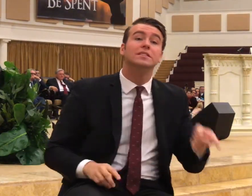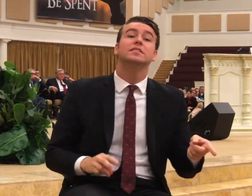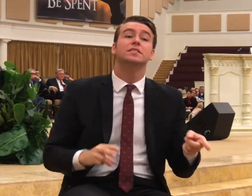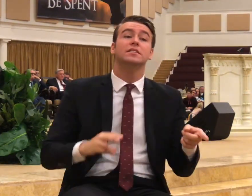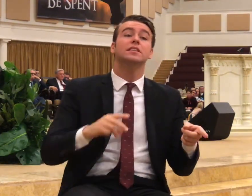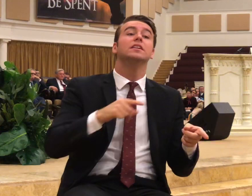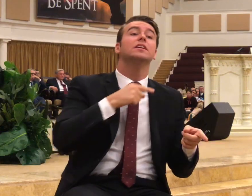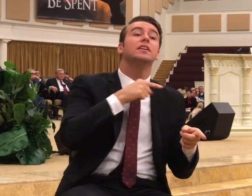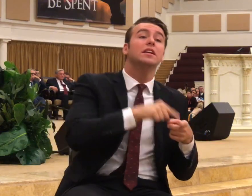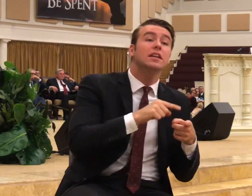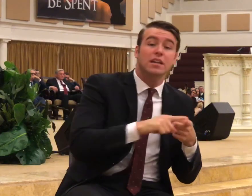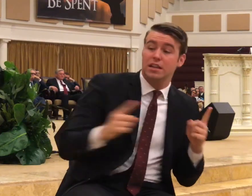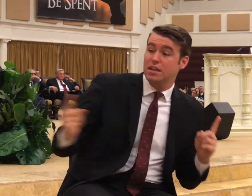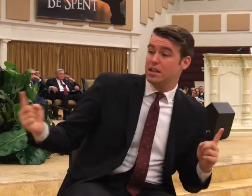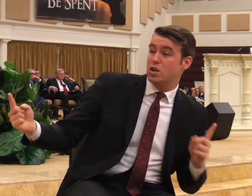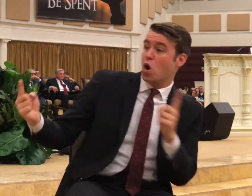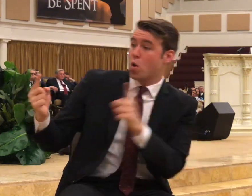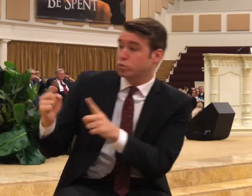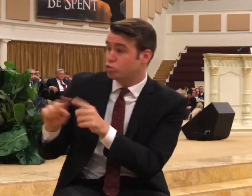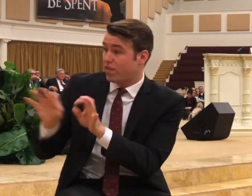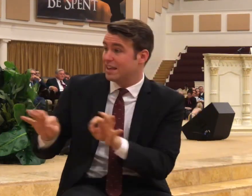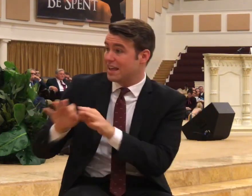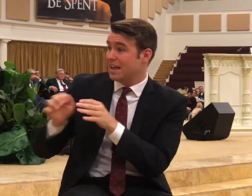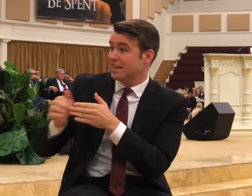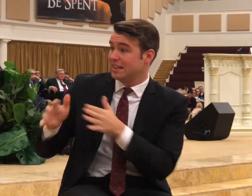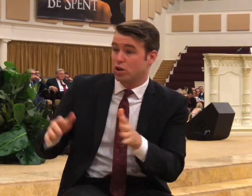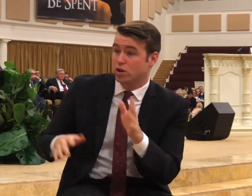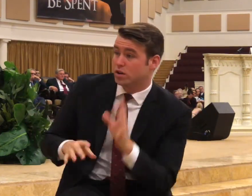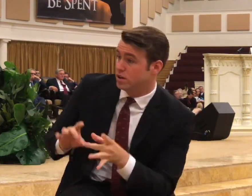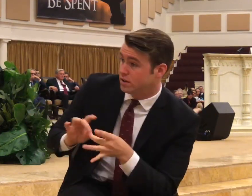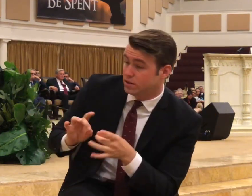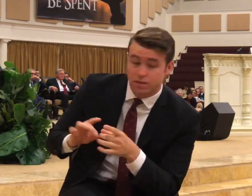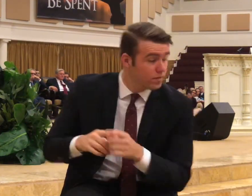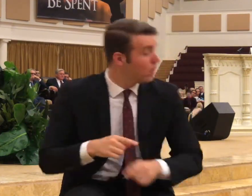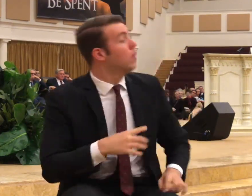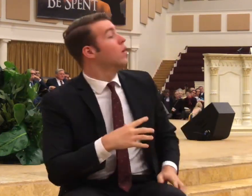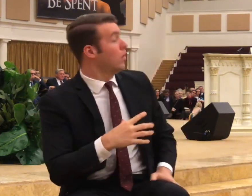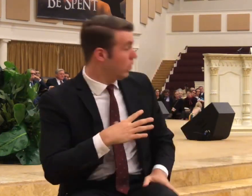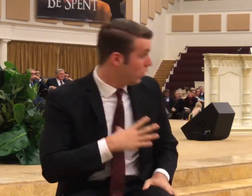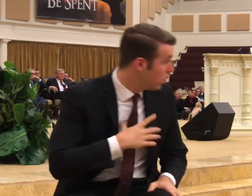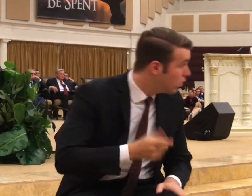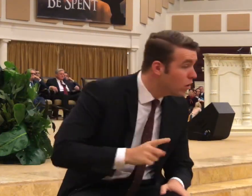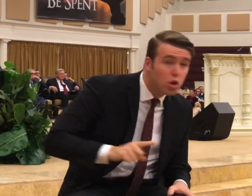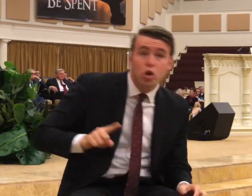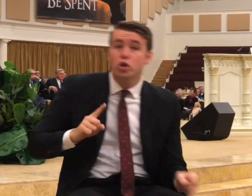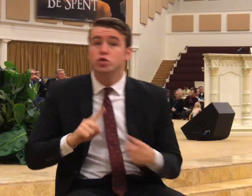goes into this key leader who speaks directly to Nebuchadnezzar, the most powerful man